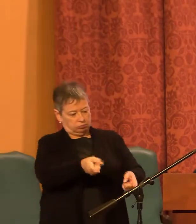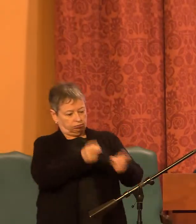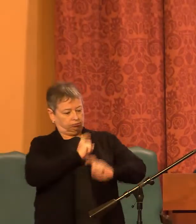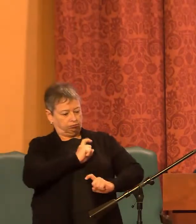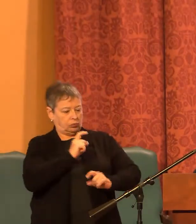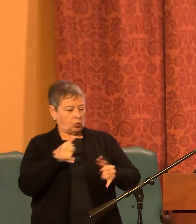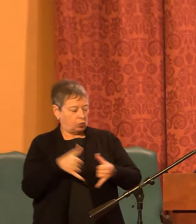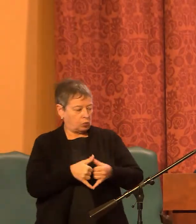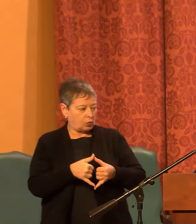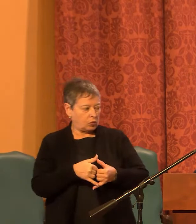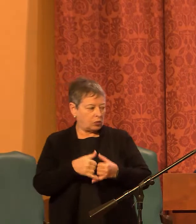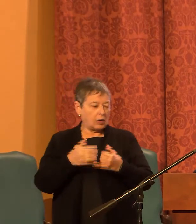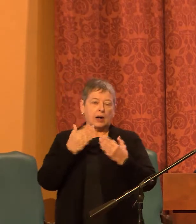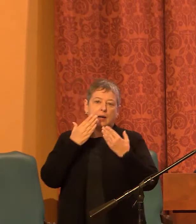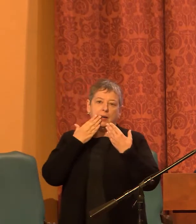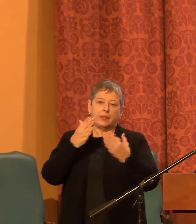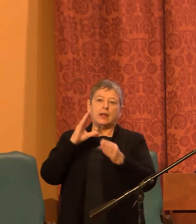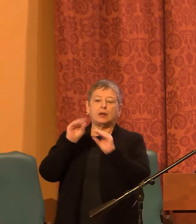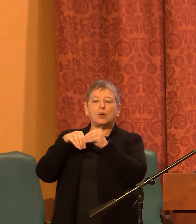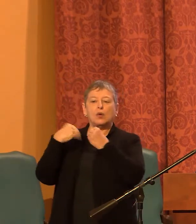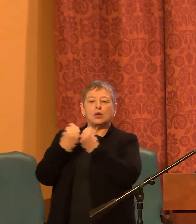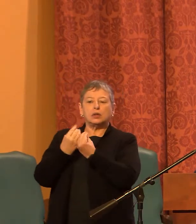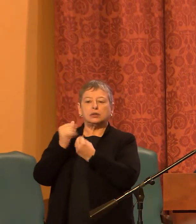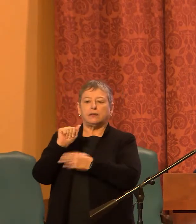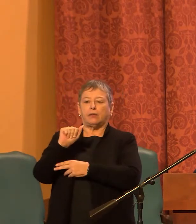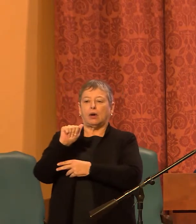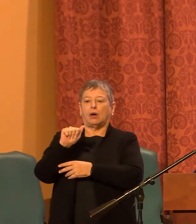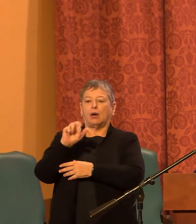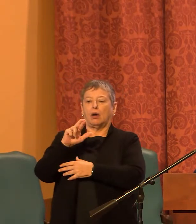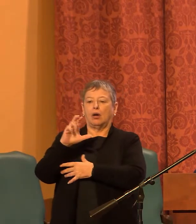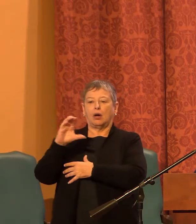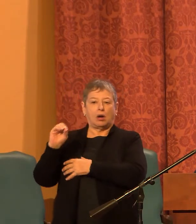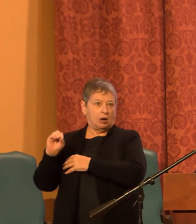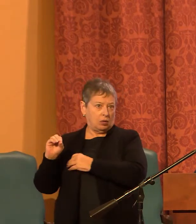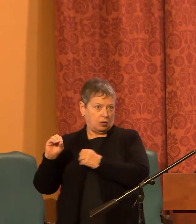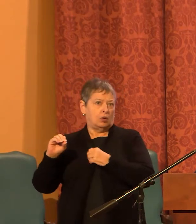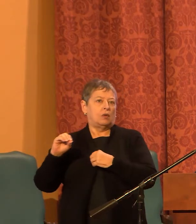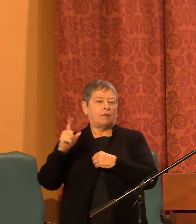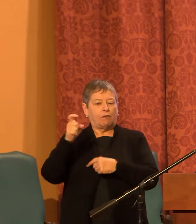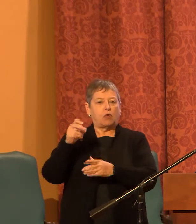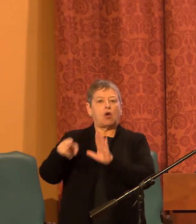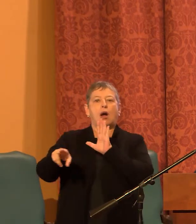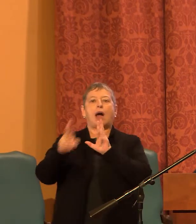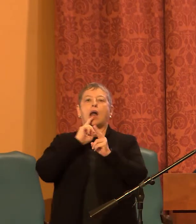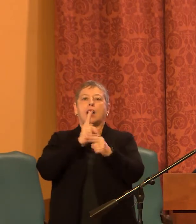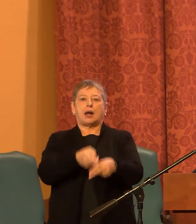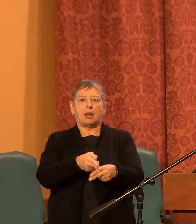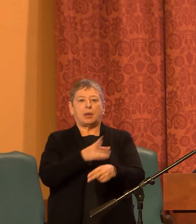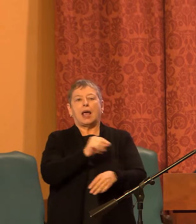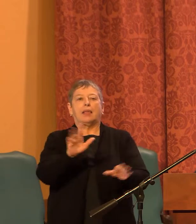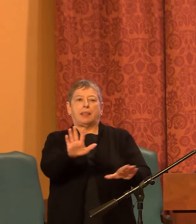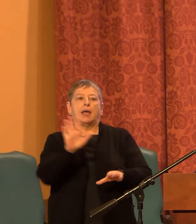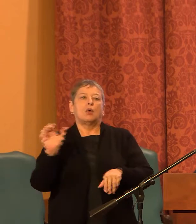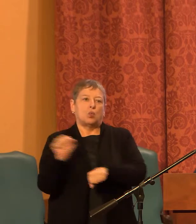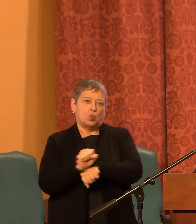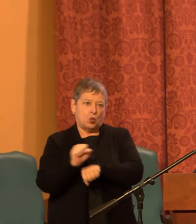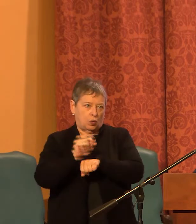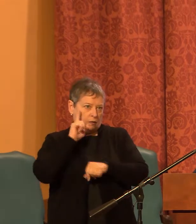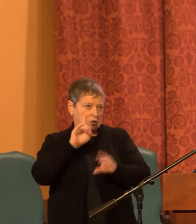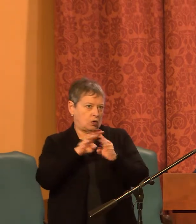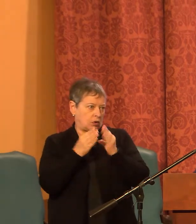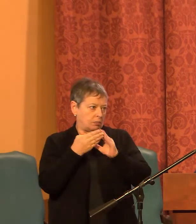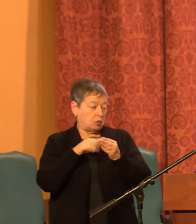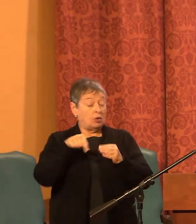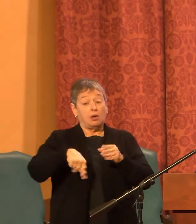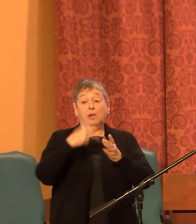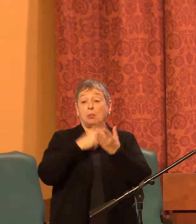to thank Deidre and Etta from the amazing organization of ARCO for their nomination and their selfless work for the community. This